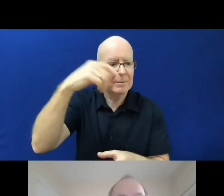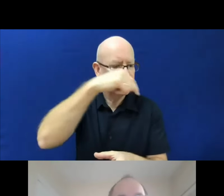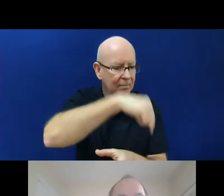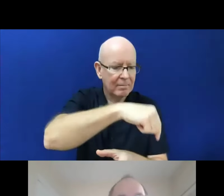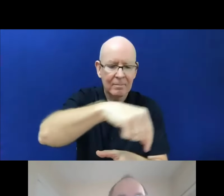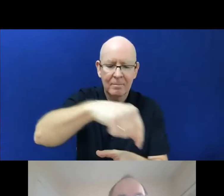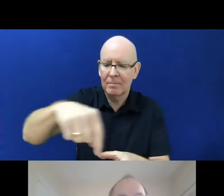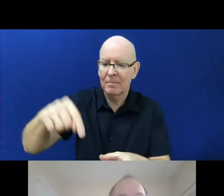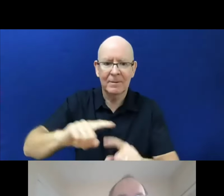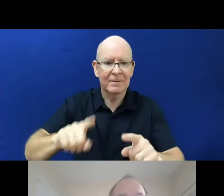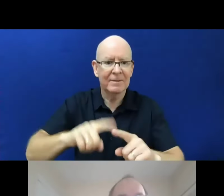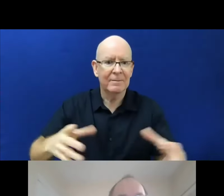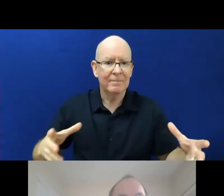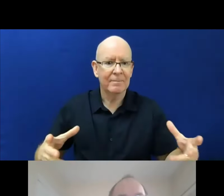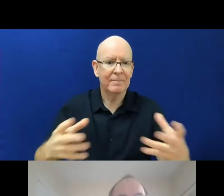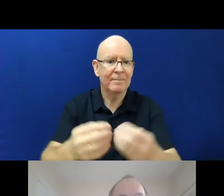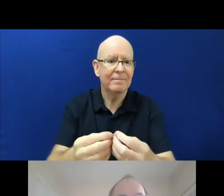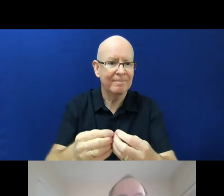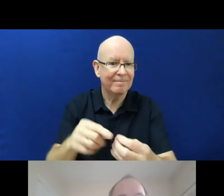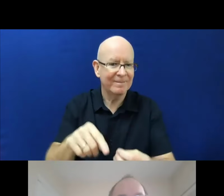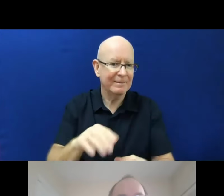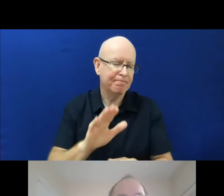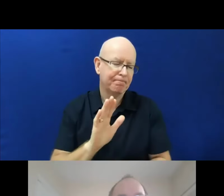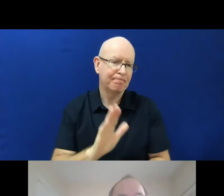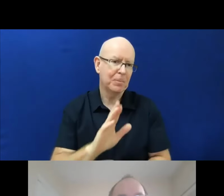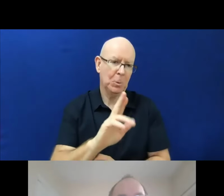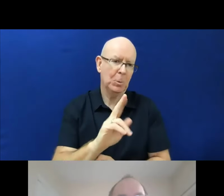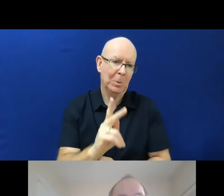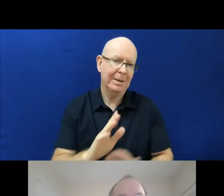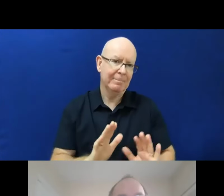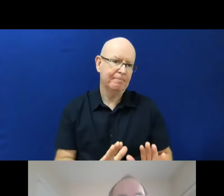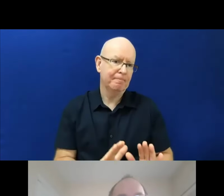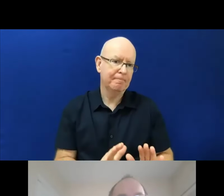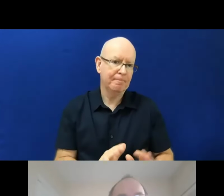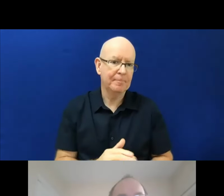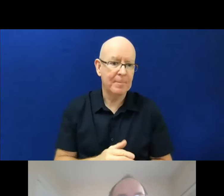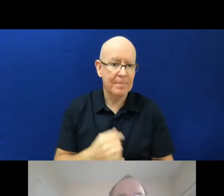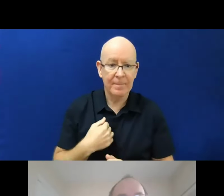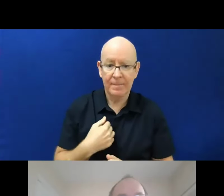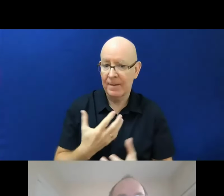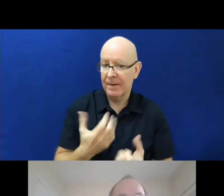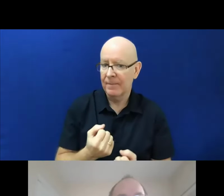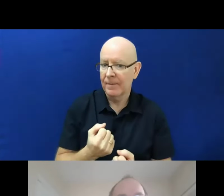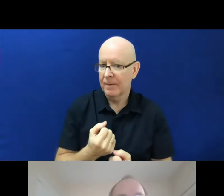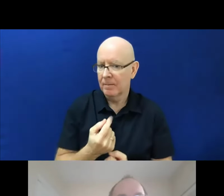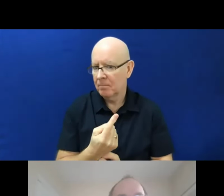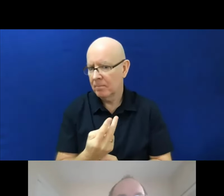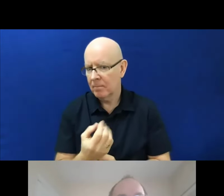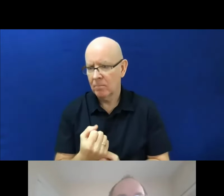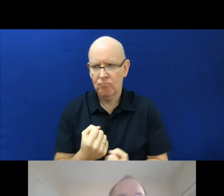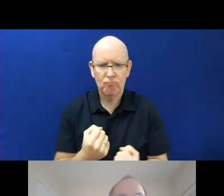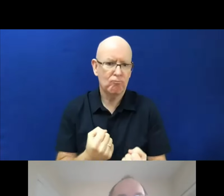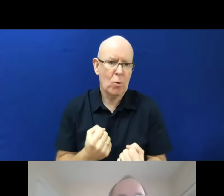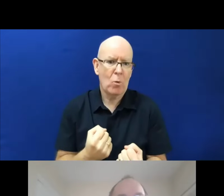in the third sector, which can be disability specific or can be pan-disability, and they